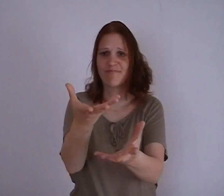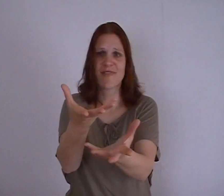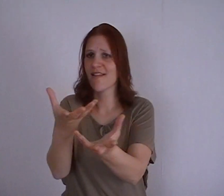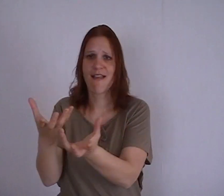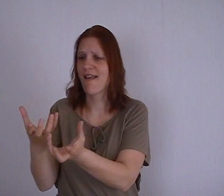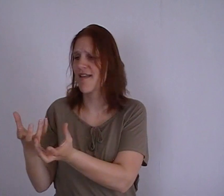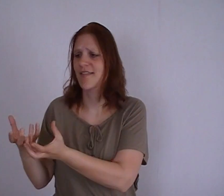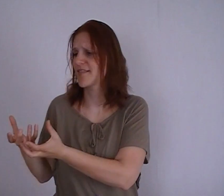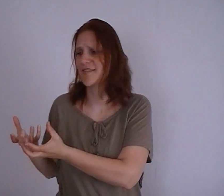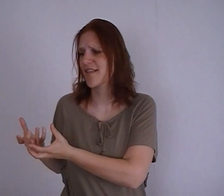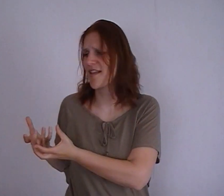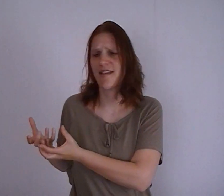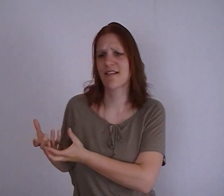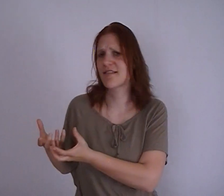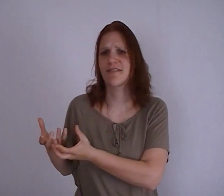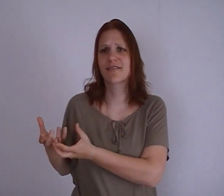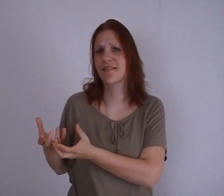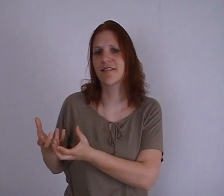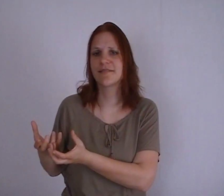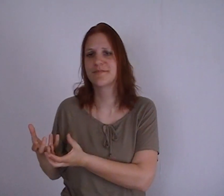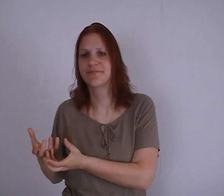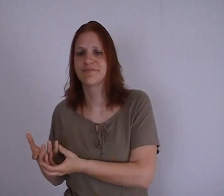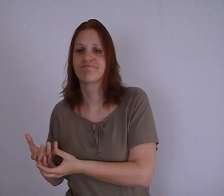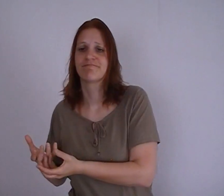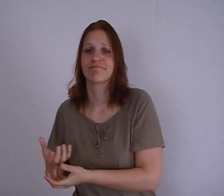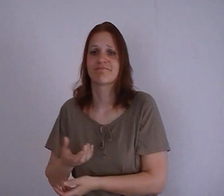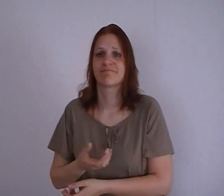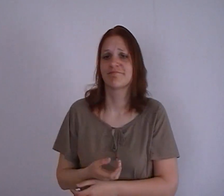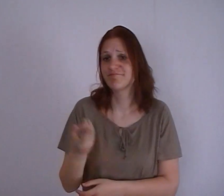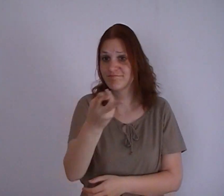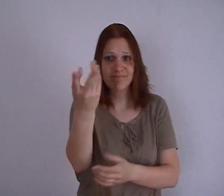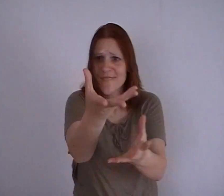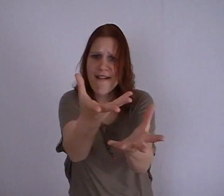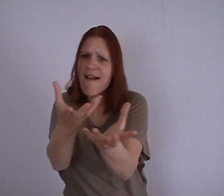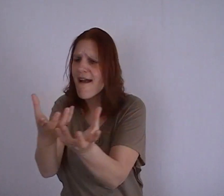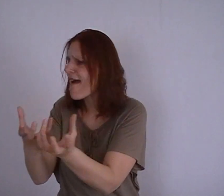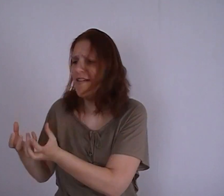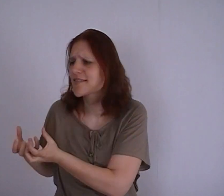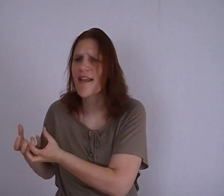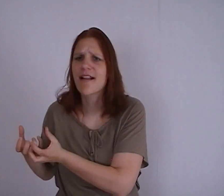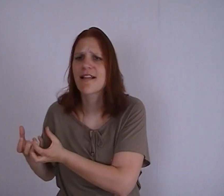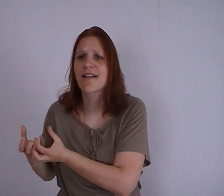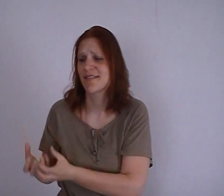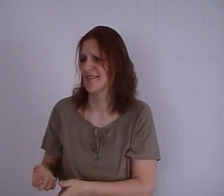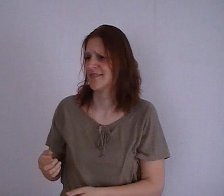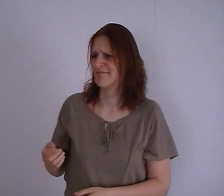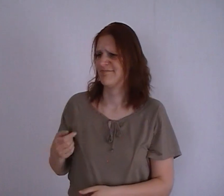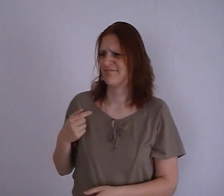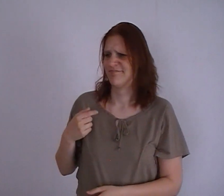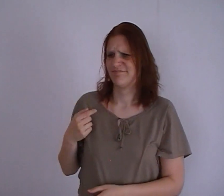Something he can't see. It's something he can't see. I wonder